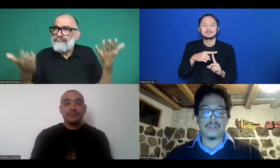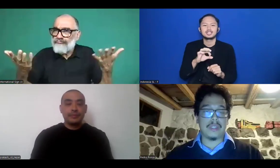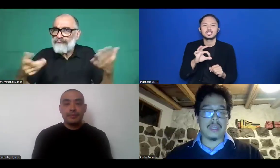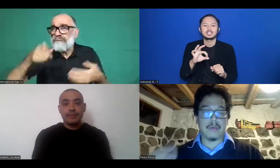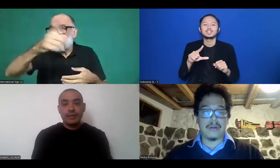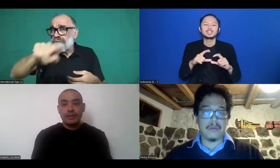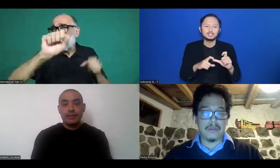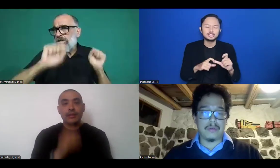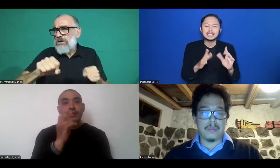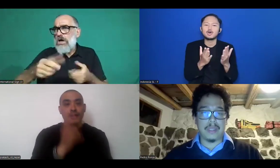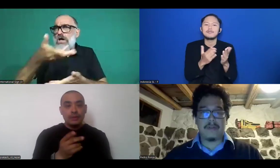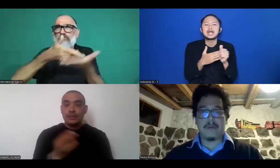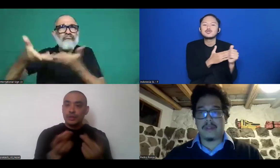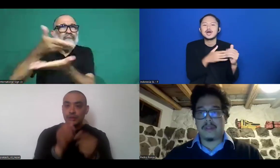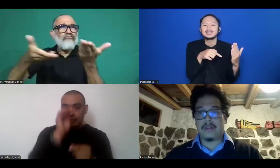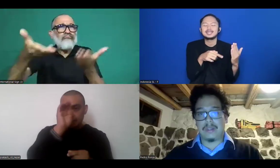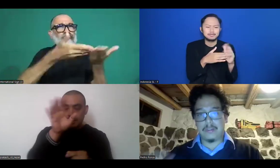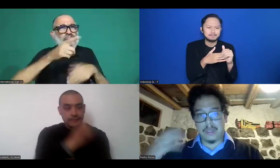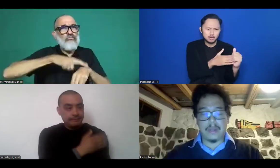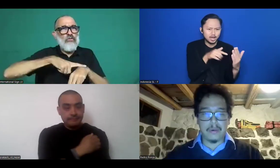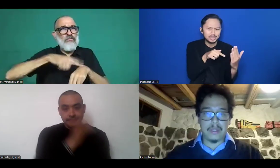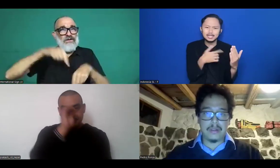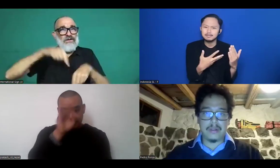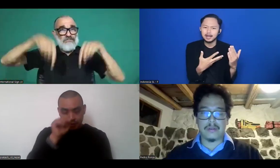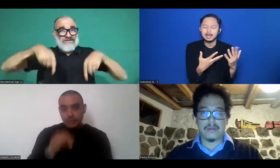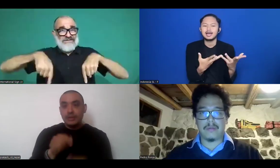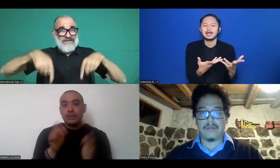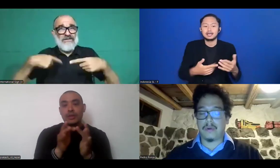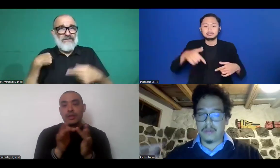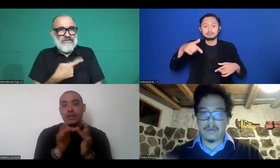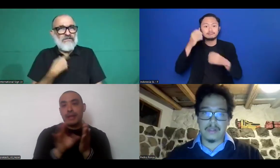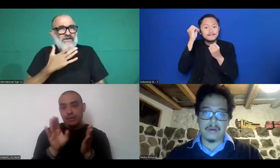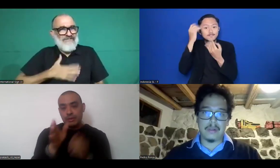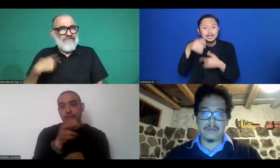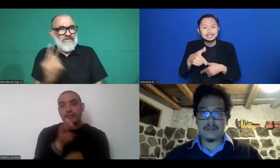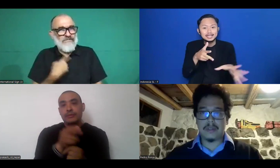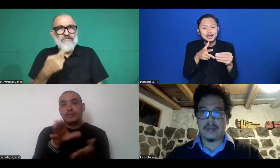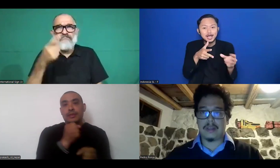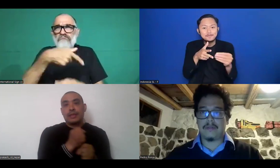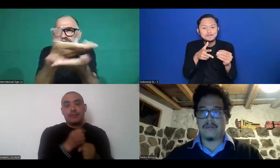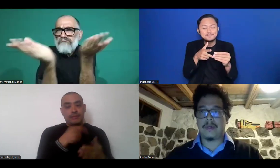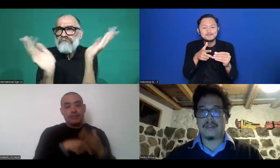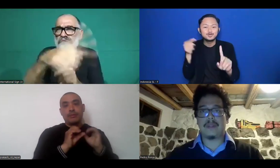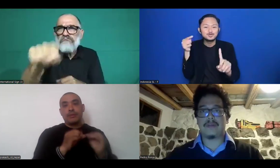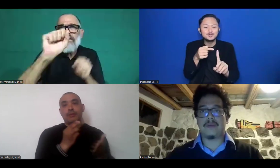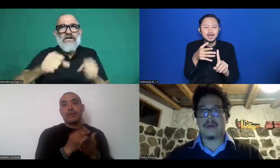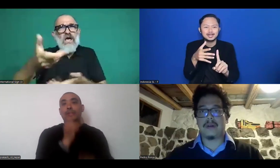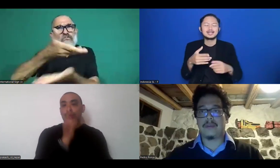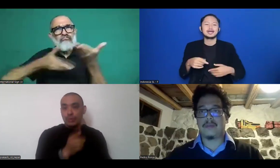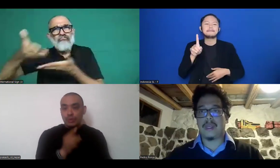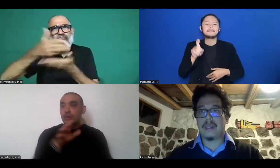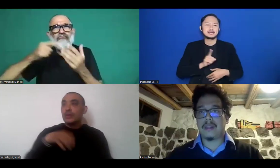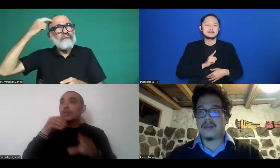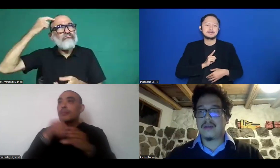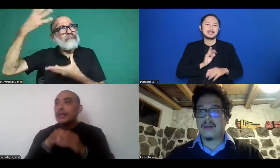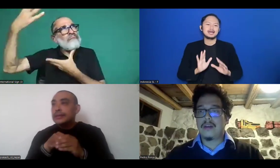So just a quick note to remind everyone that the event is being recorded, so only for internal use, and if participants who weren't able